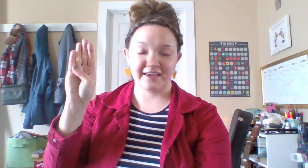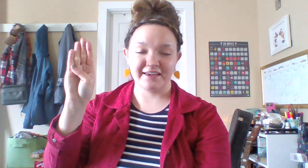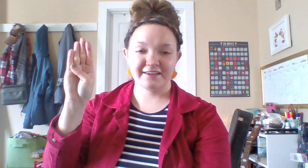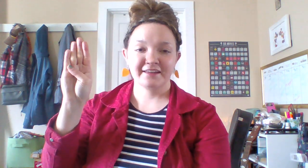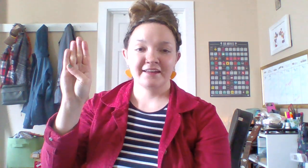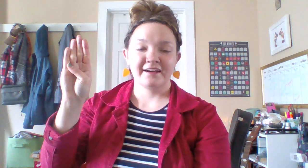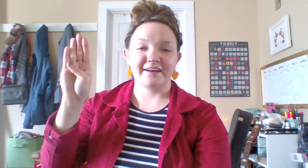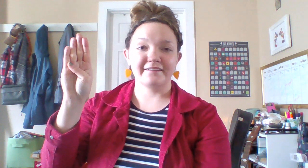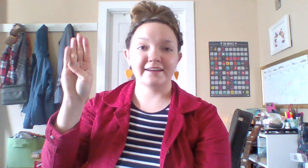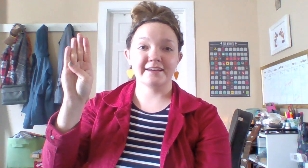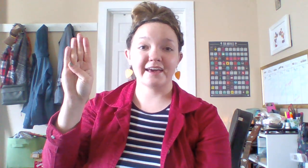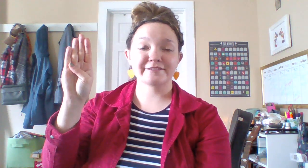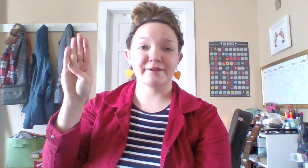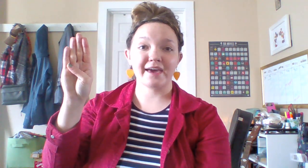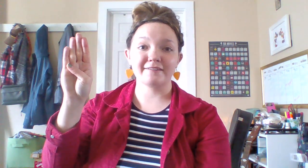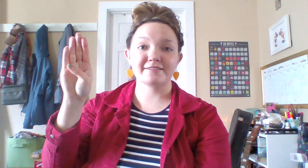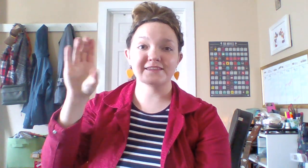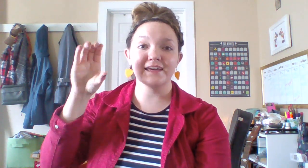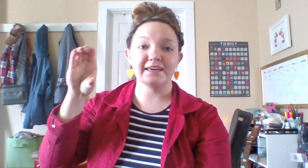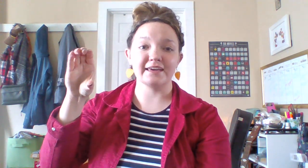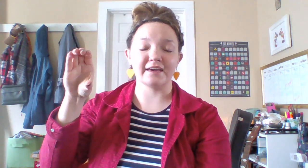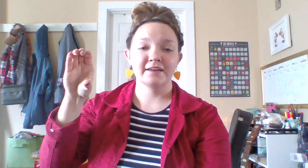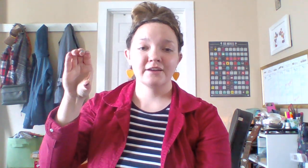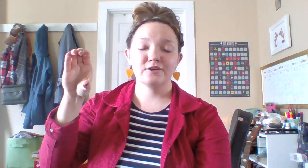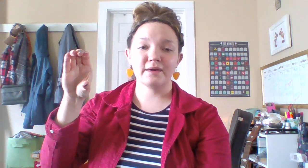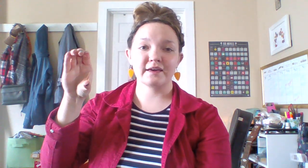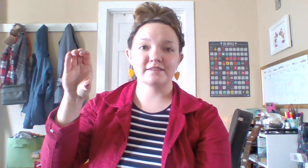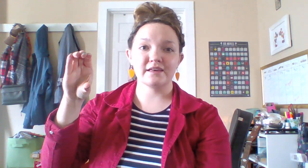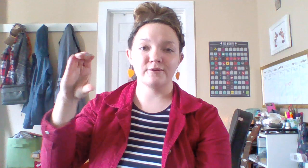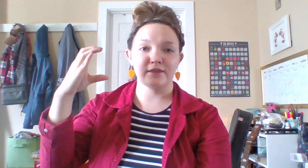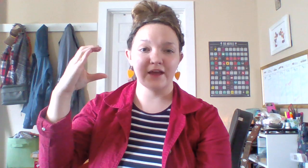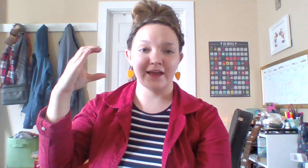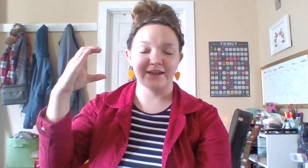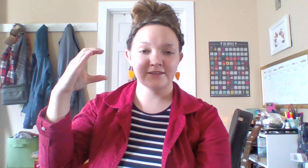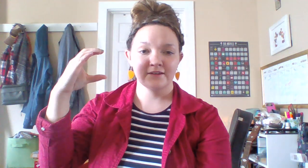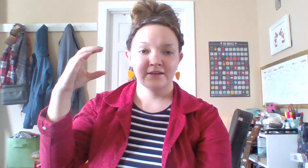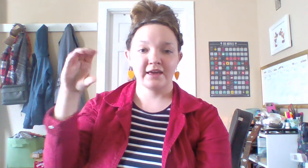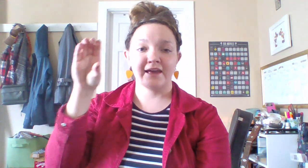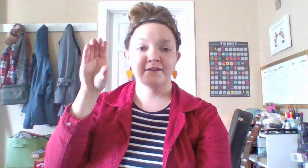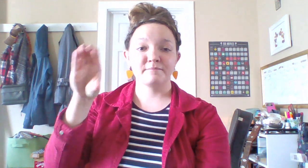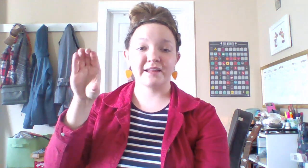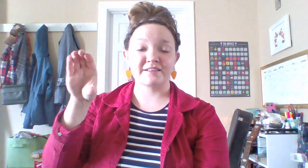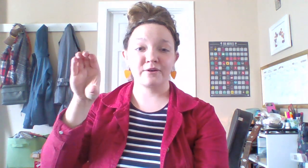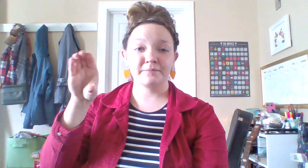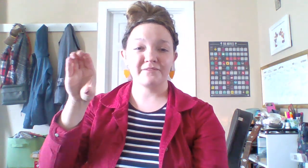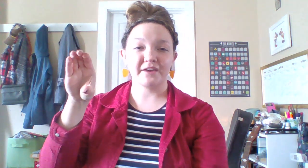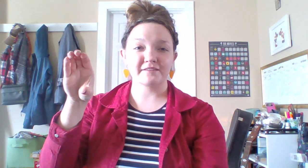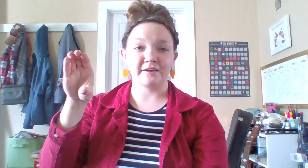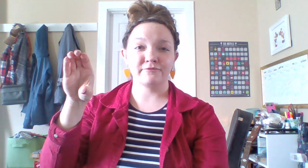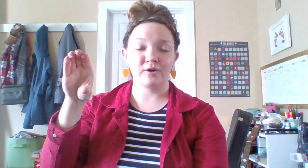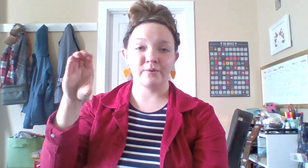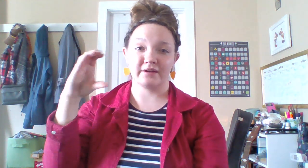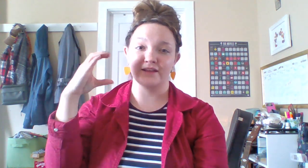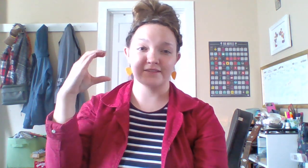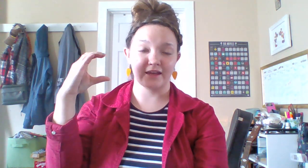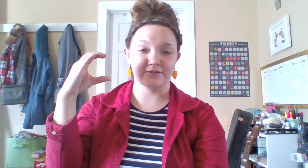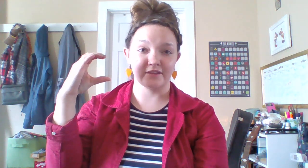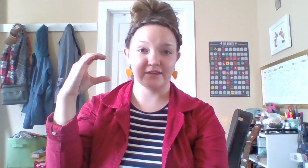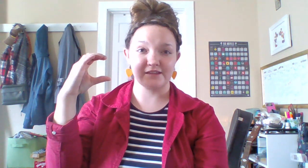Okay, alrighty, next we have C. You make a C with your hand, okay, but it's going to be facing forward instead of to the side